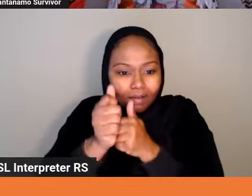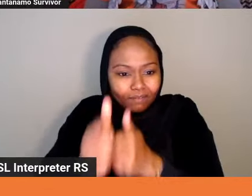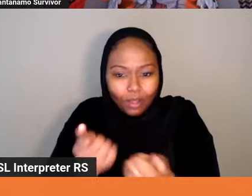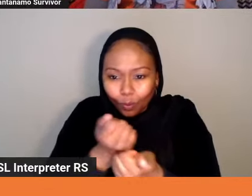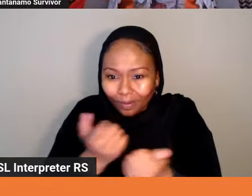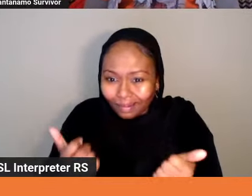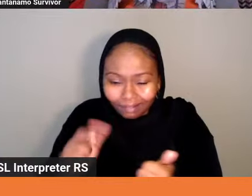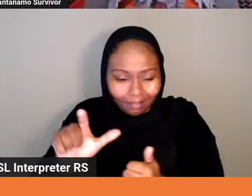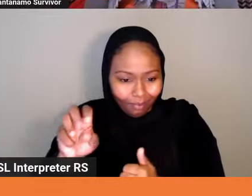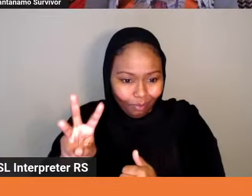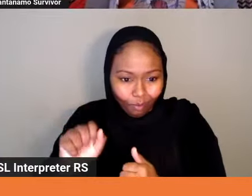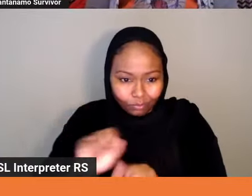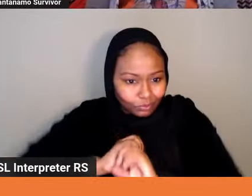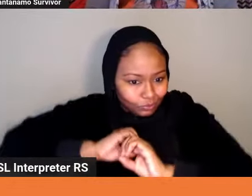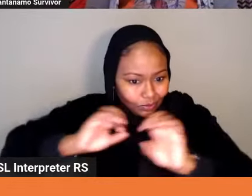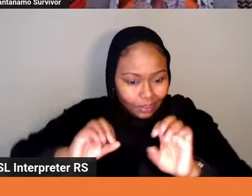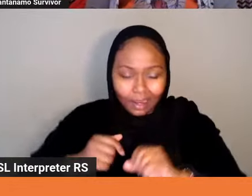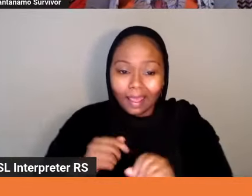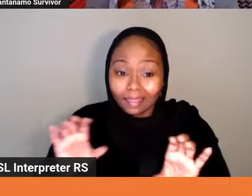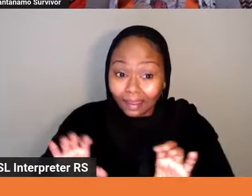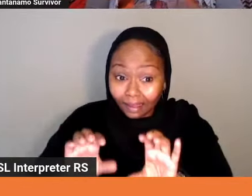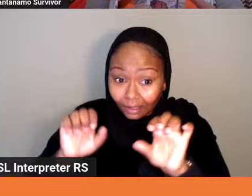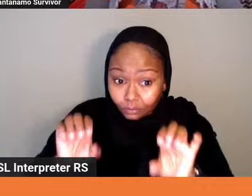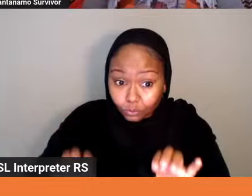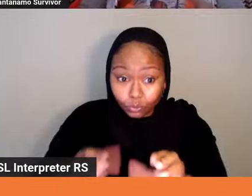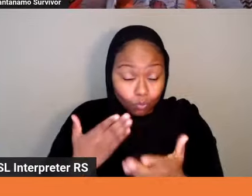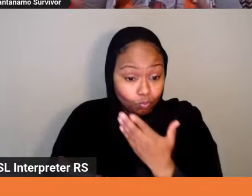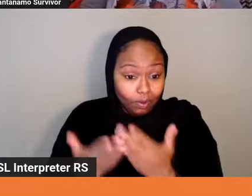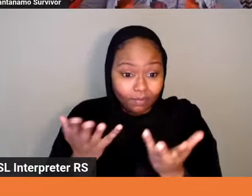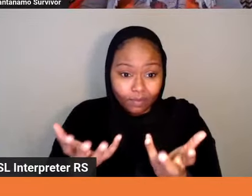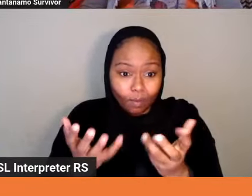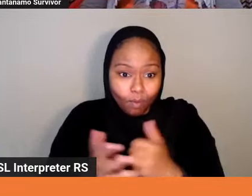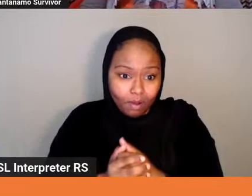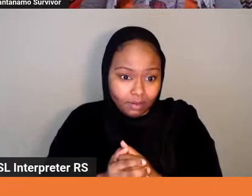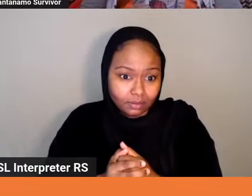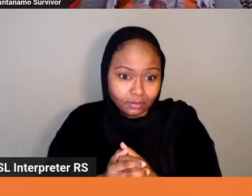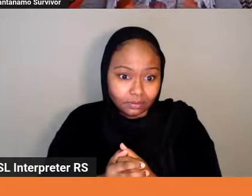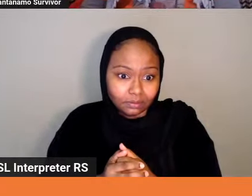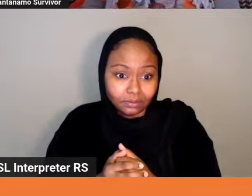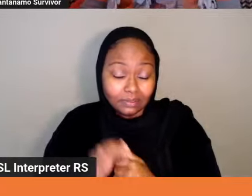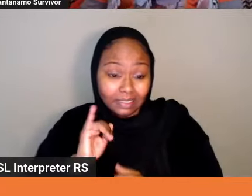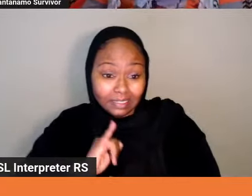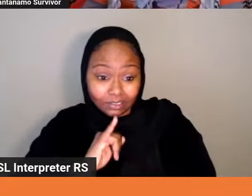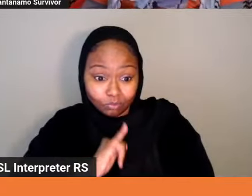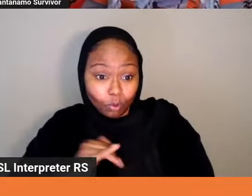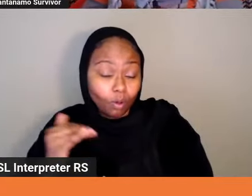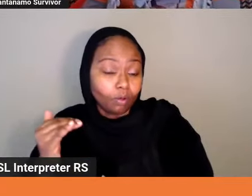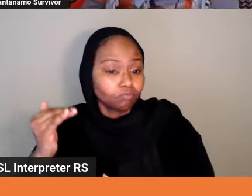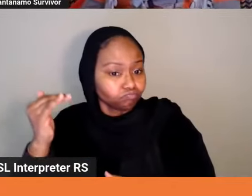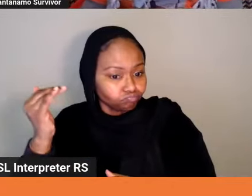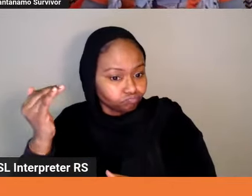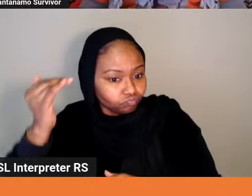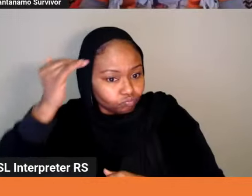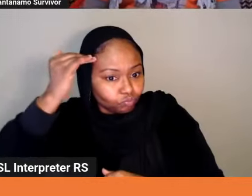government signaling that they can do as far as they want. And Israel legalized its Guantanamo. By keeping Guantanamo open, it gives some